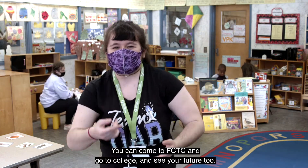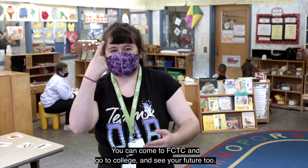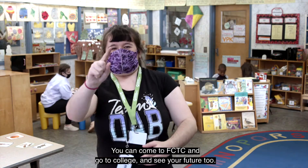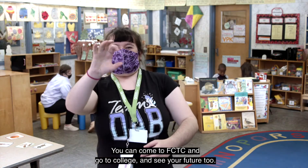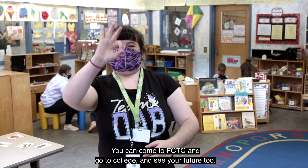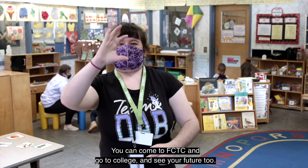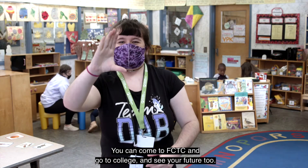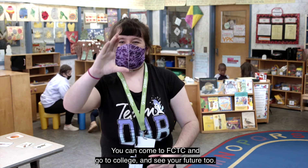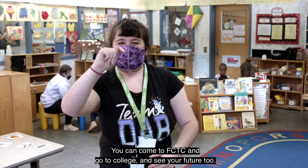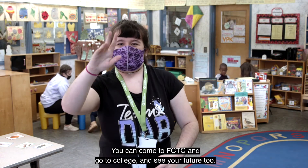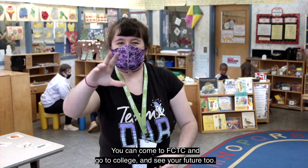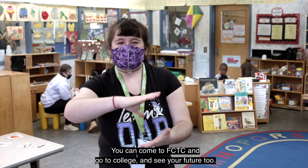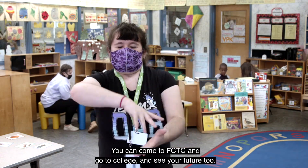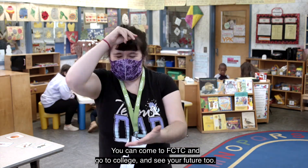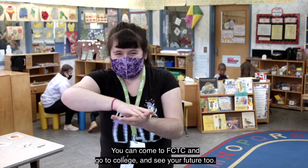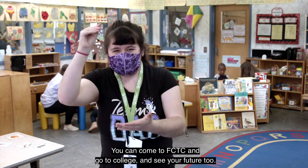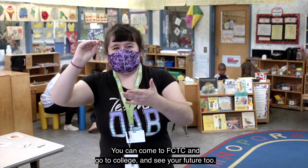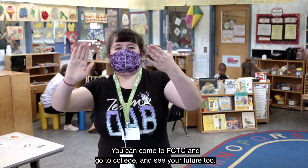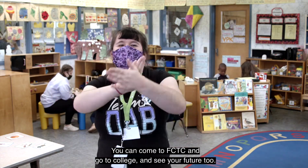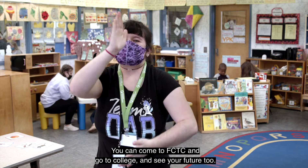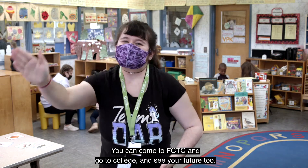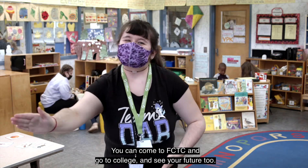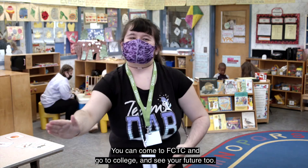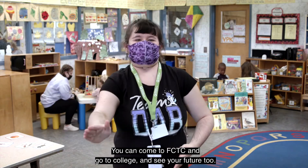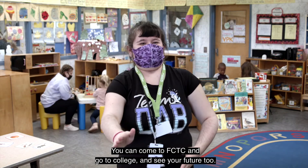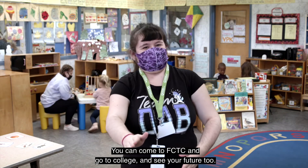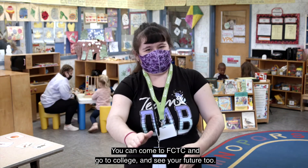You can come to FCTC and go to college